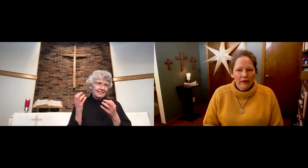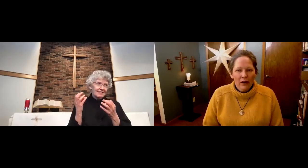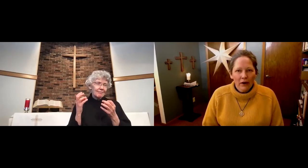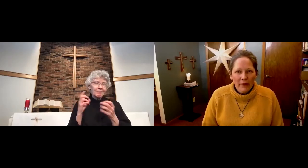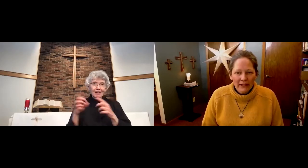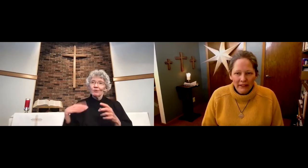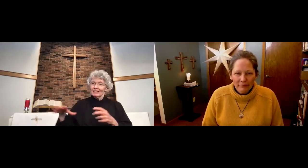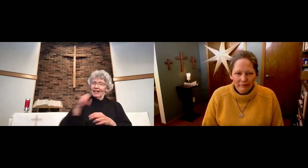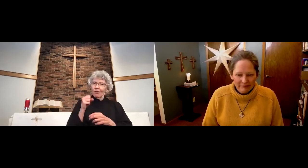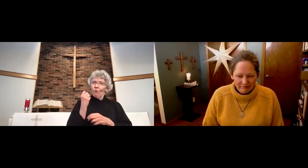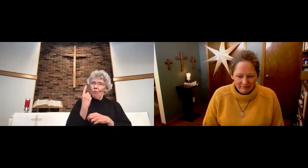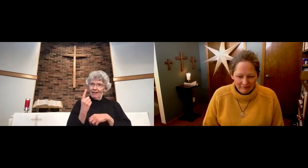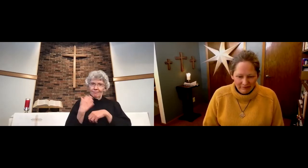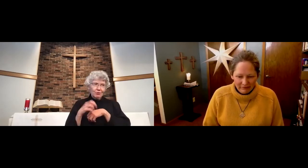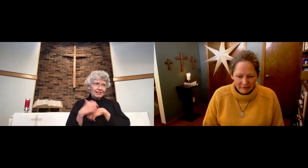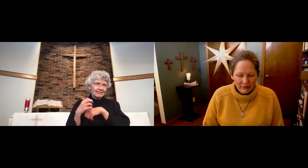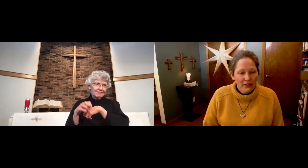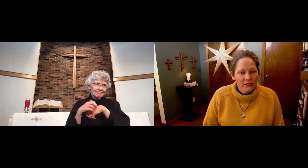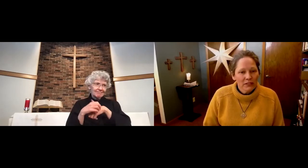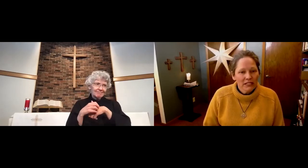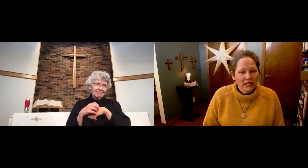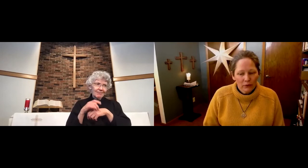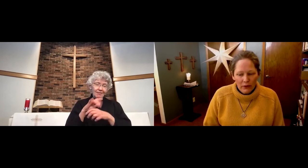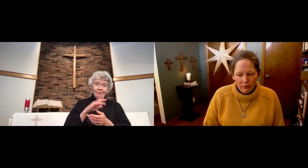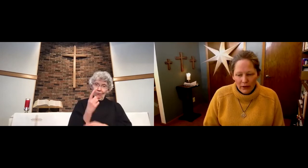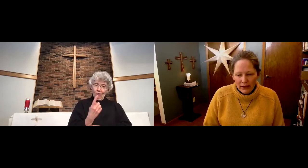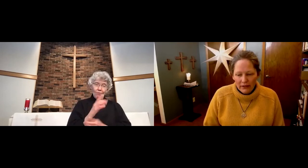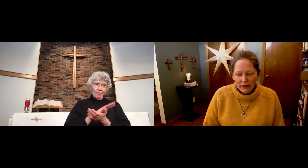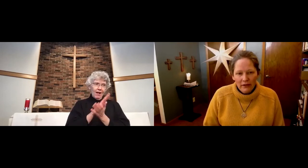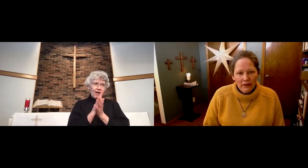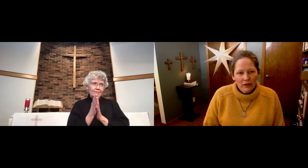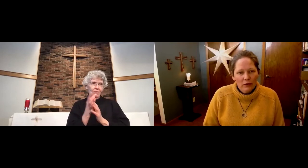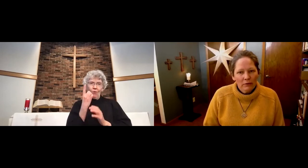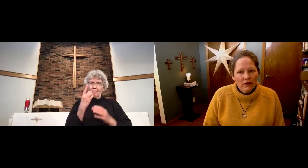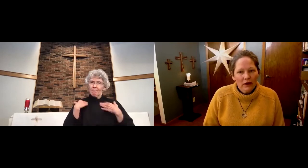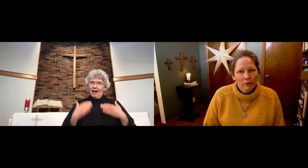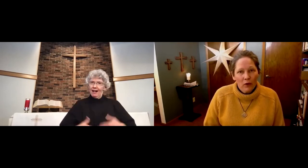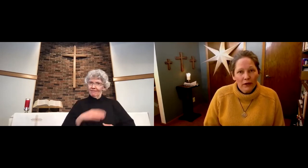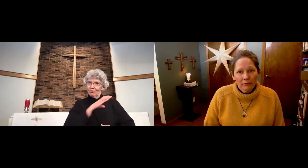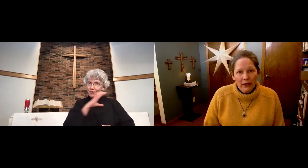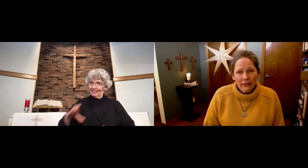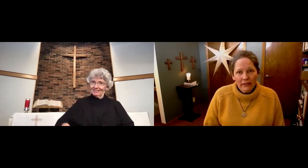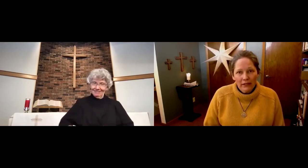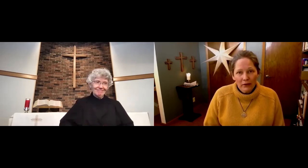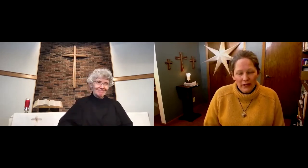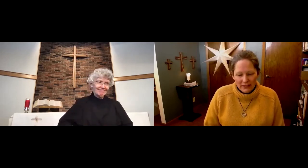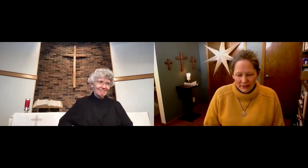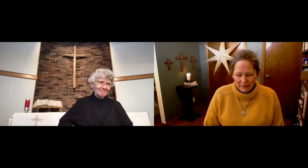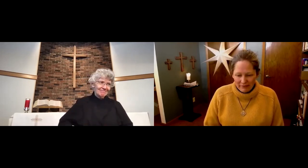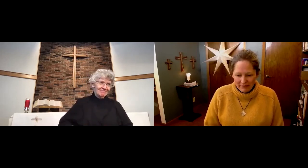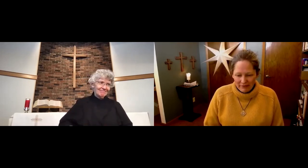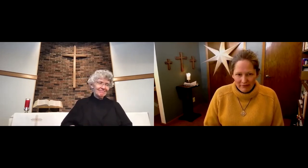We are many. Because we take the one bread, we become one body in